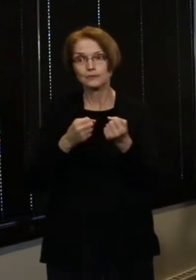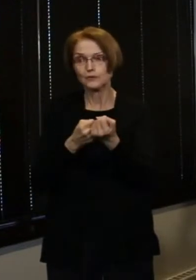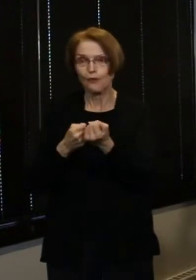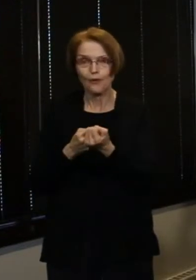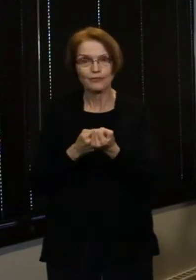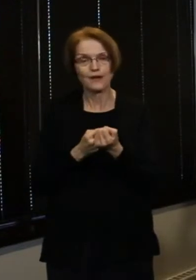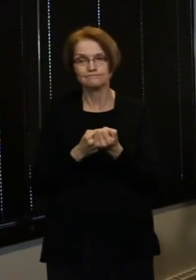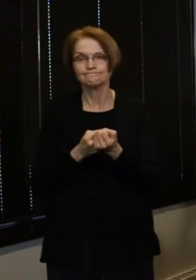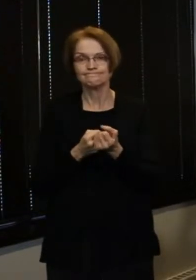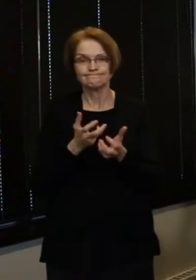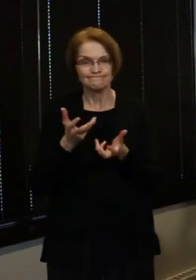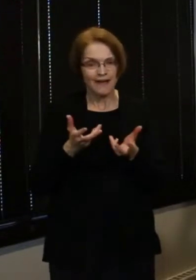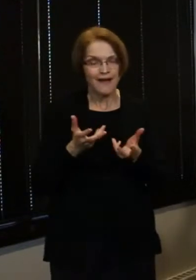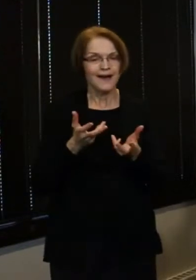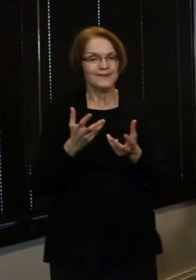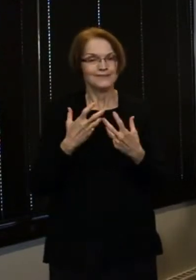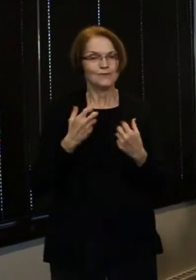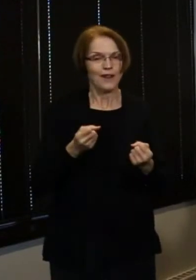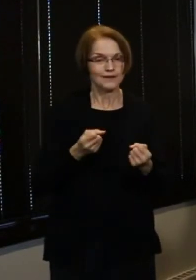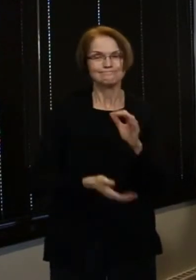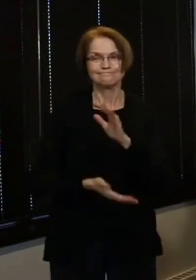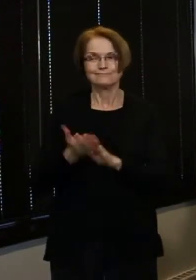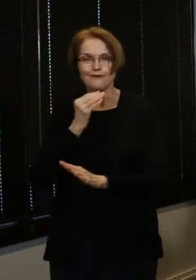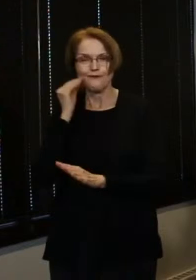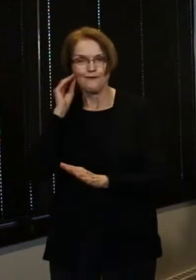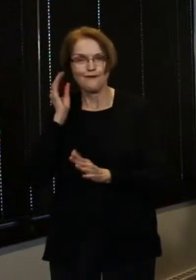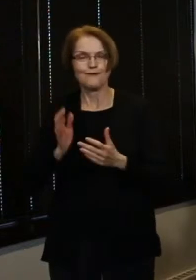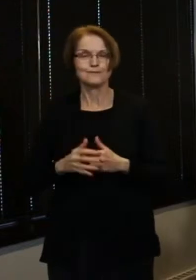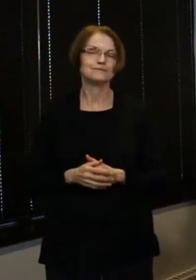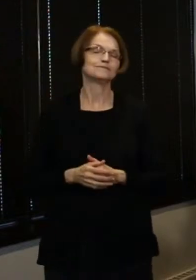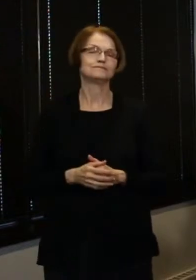them for getting these people well enough to go home.